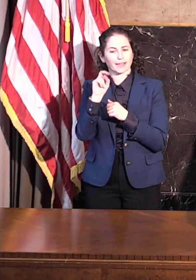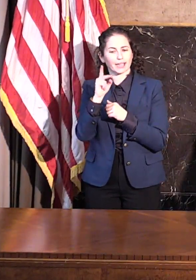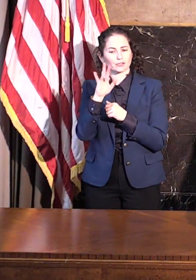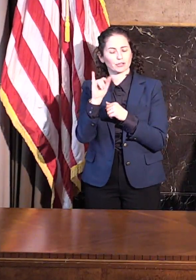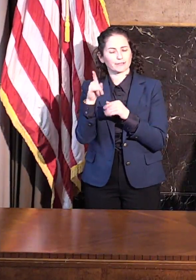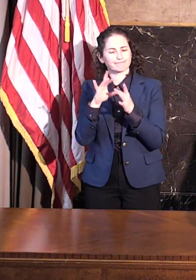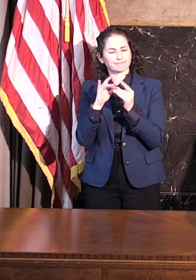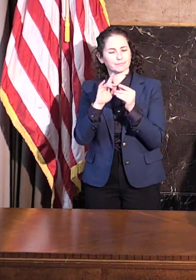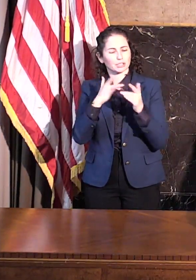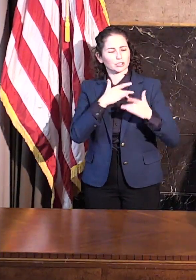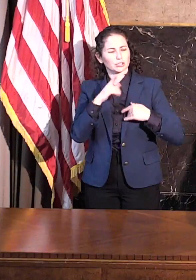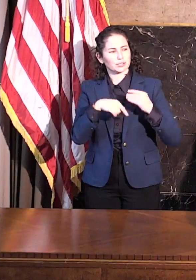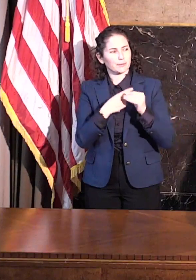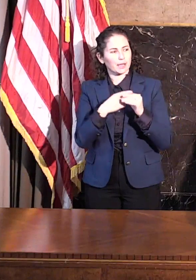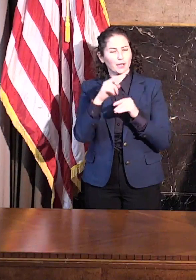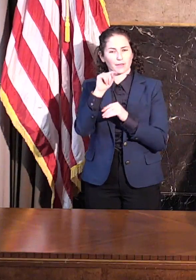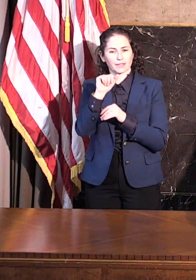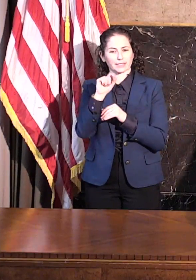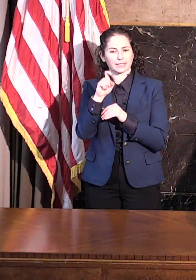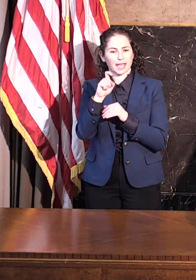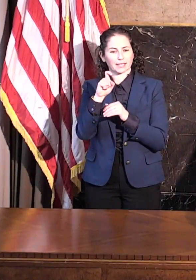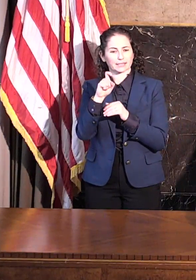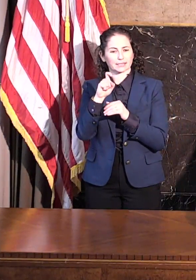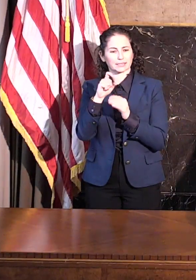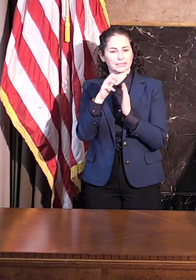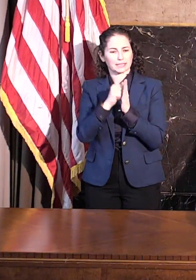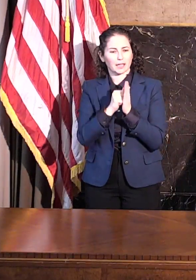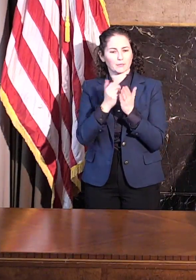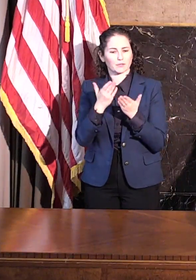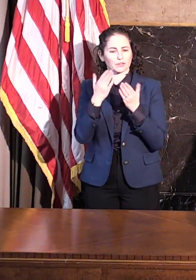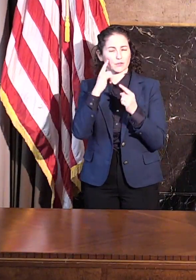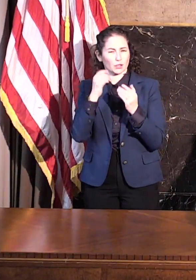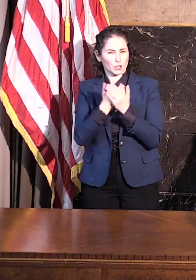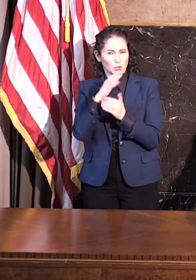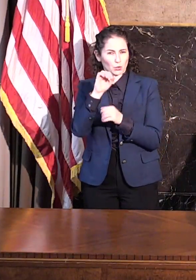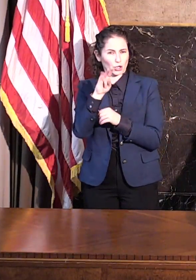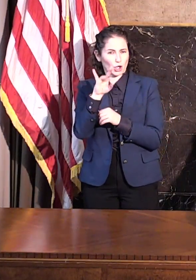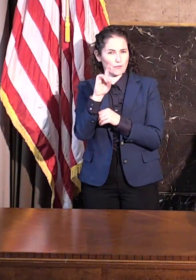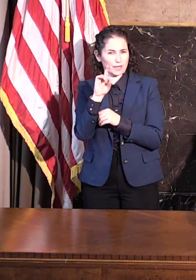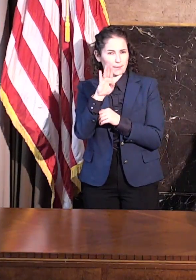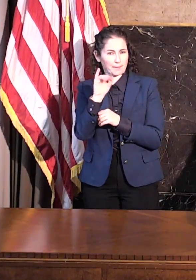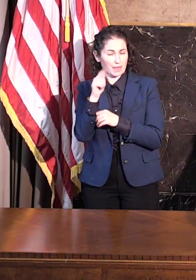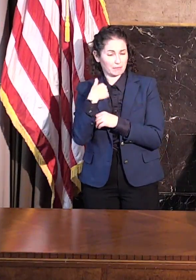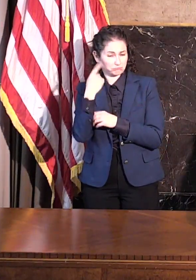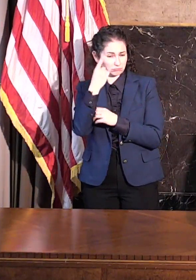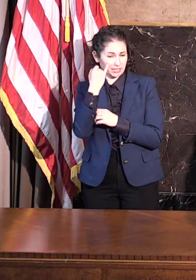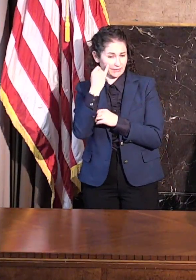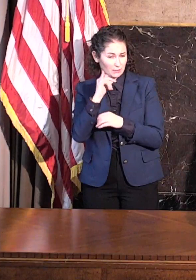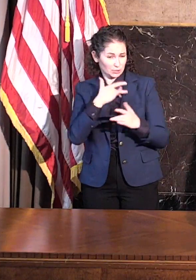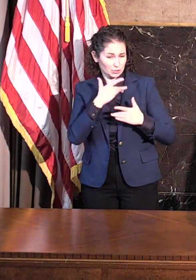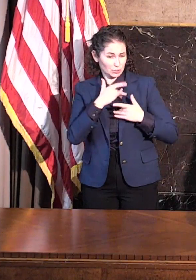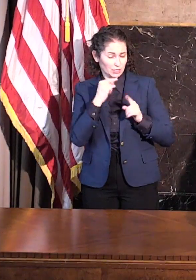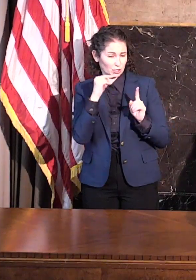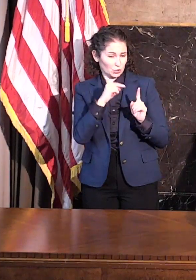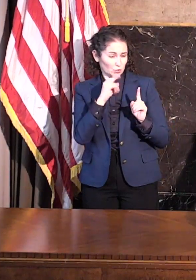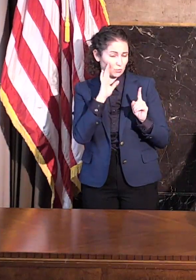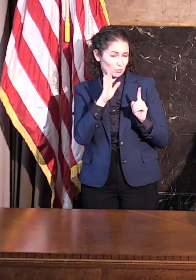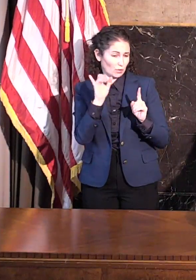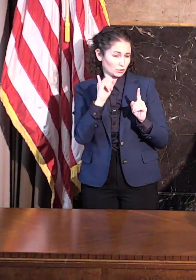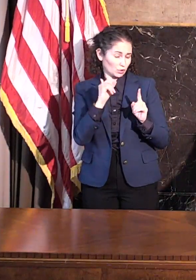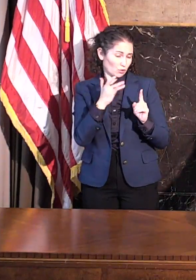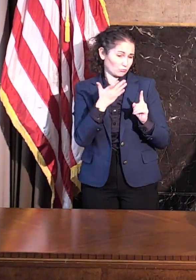of staff in nursing homes who've decided to take advantage of this vaccine is very concerning to me. And